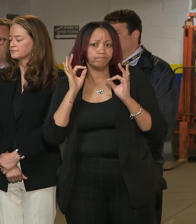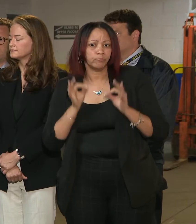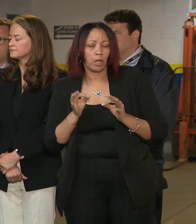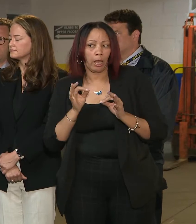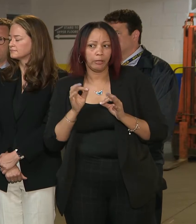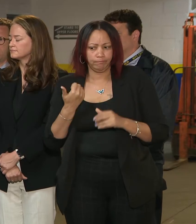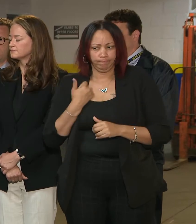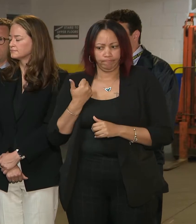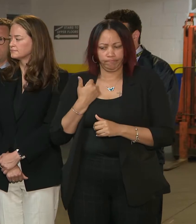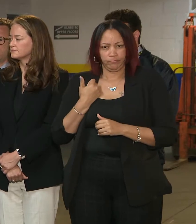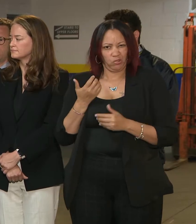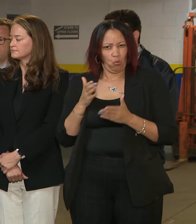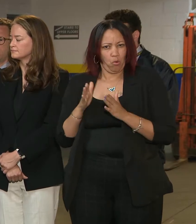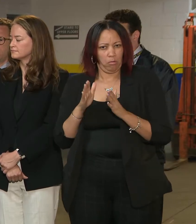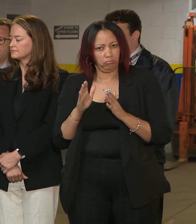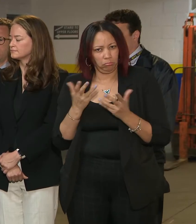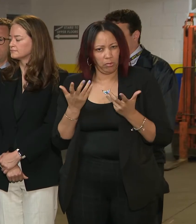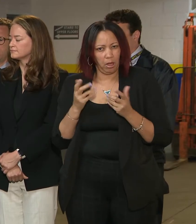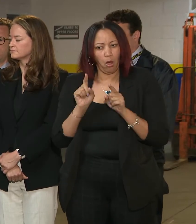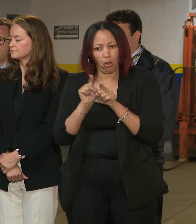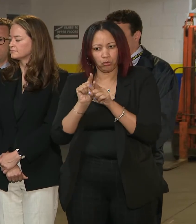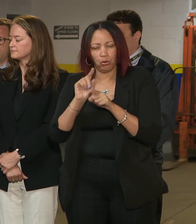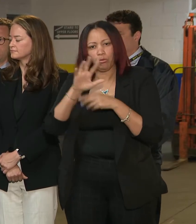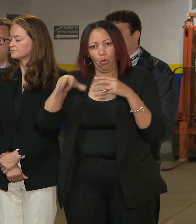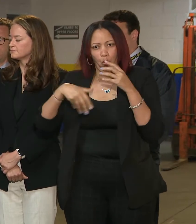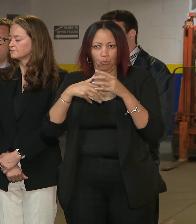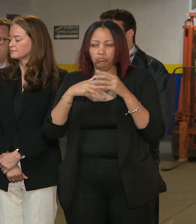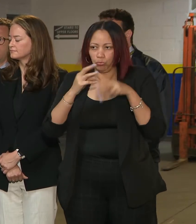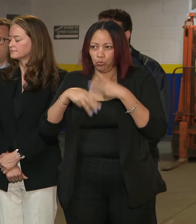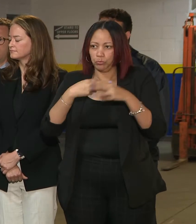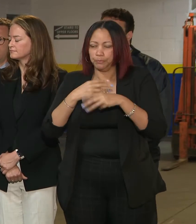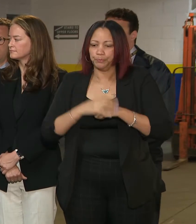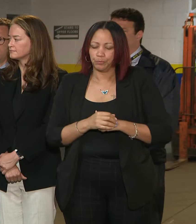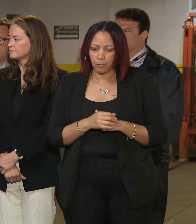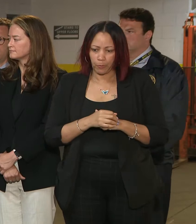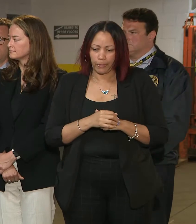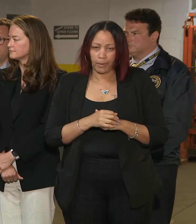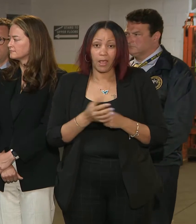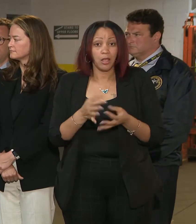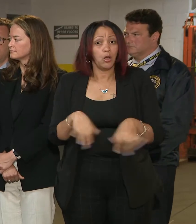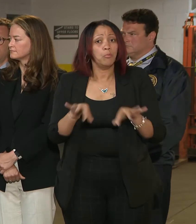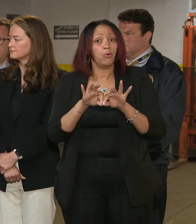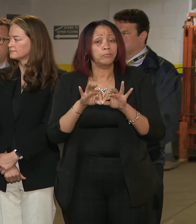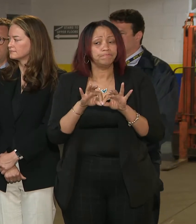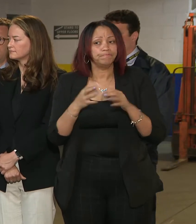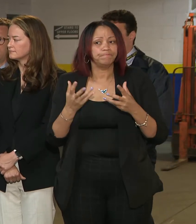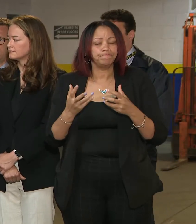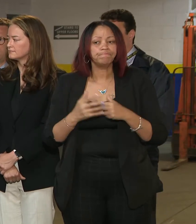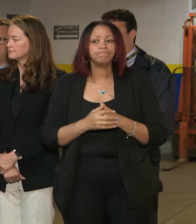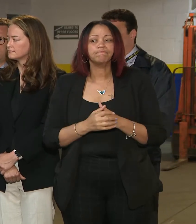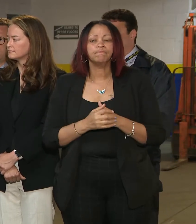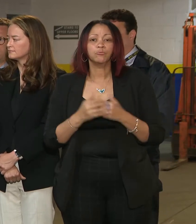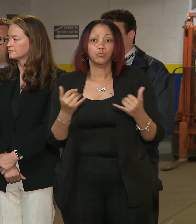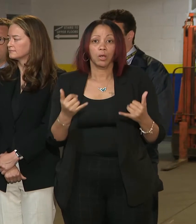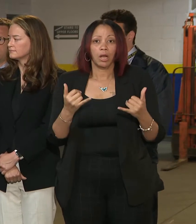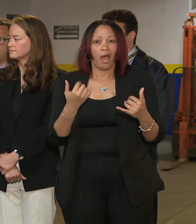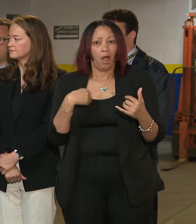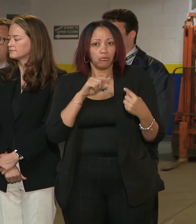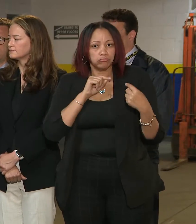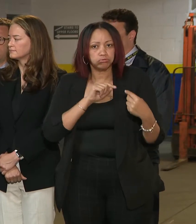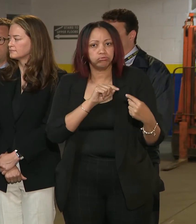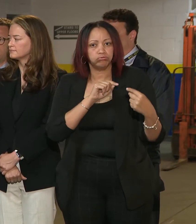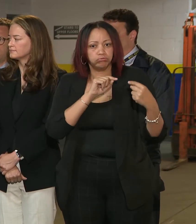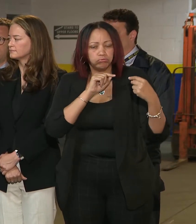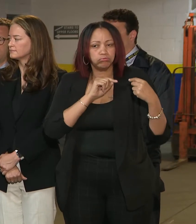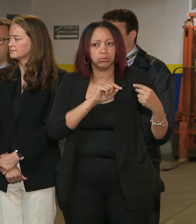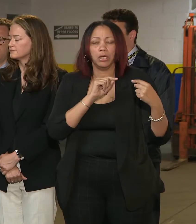way, and freedom for the whole world. It is very important in this our struggle